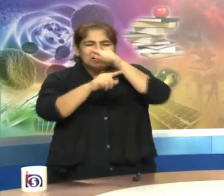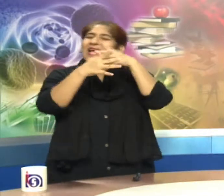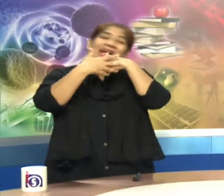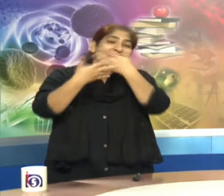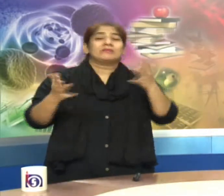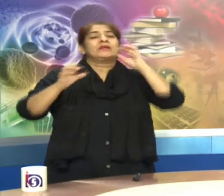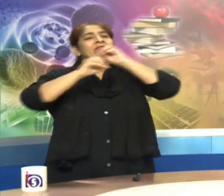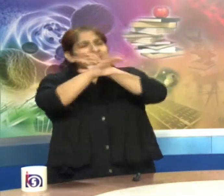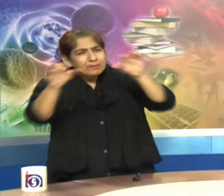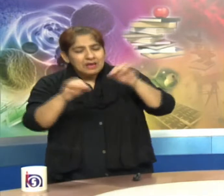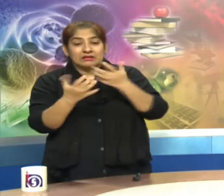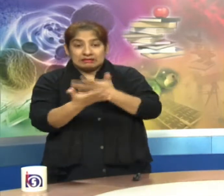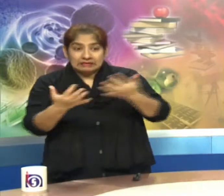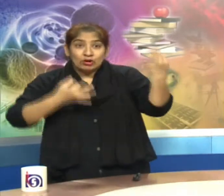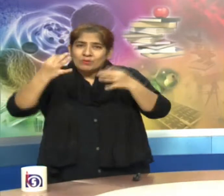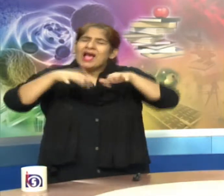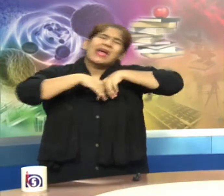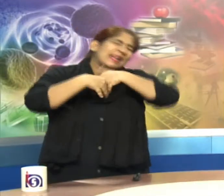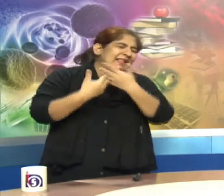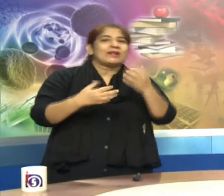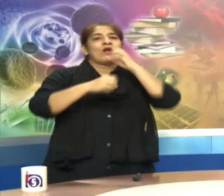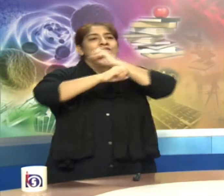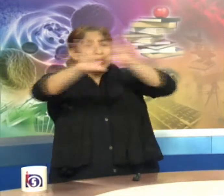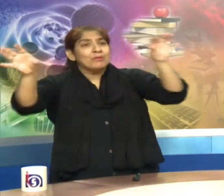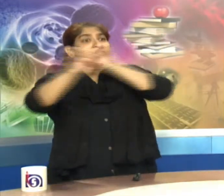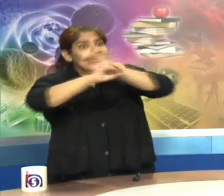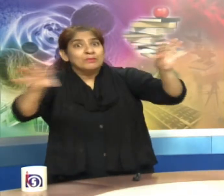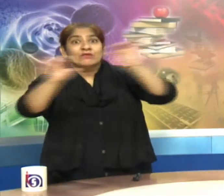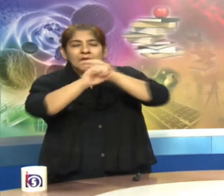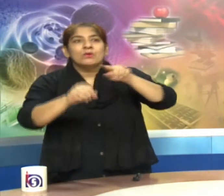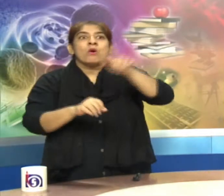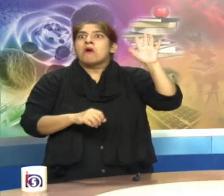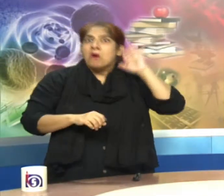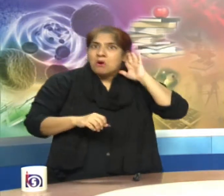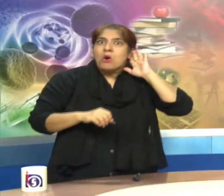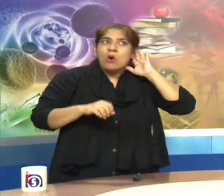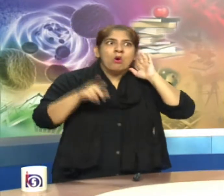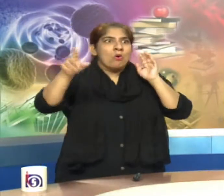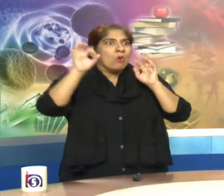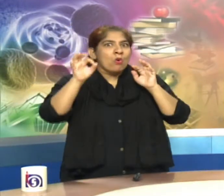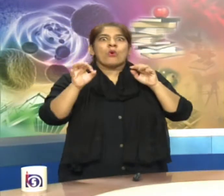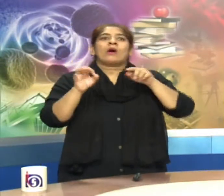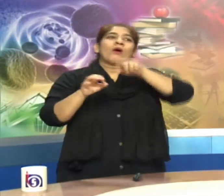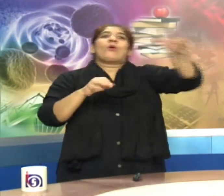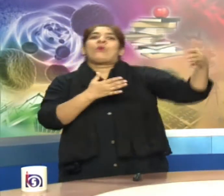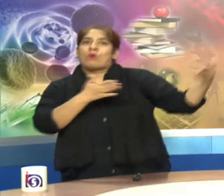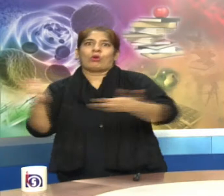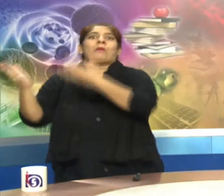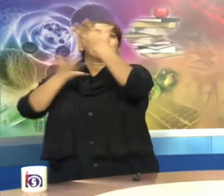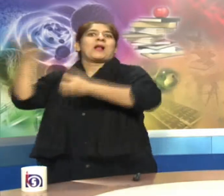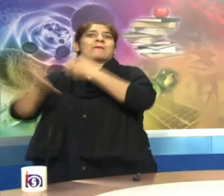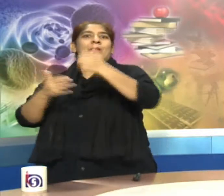about our product, about our discount. So all the information is given through